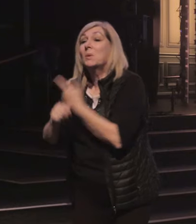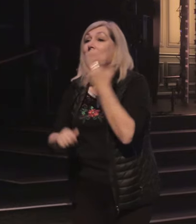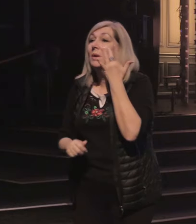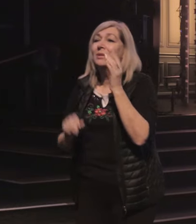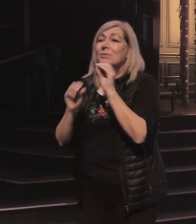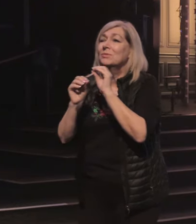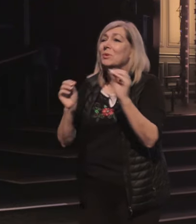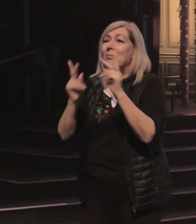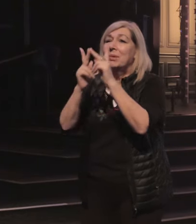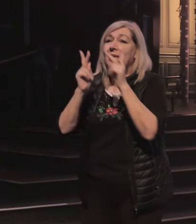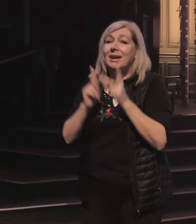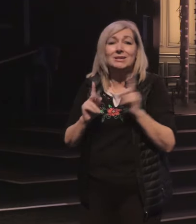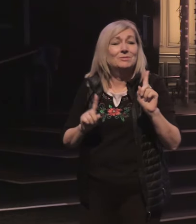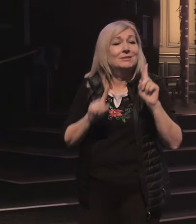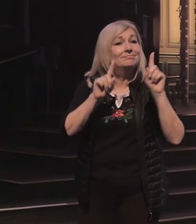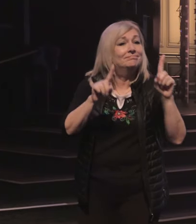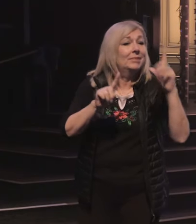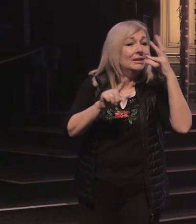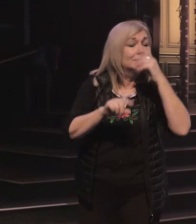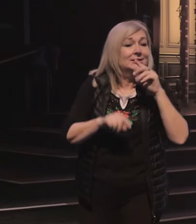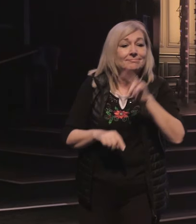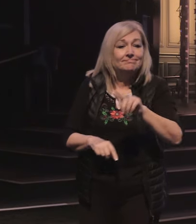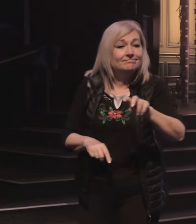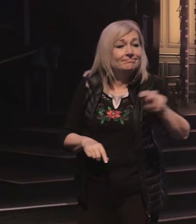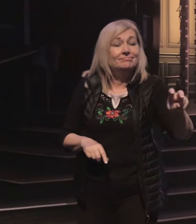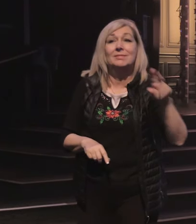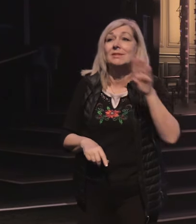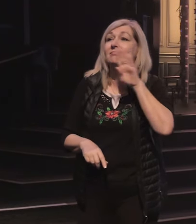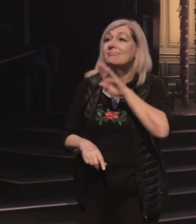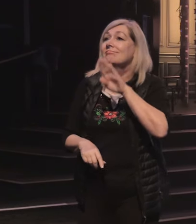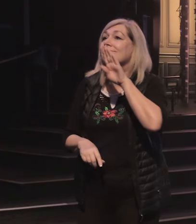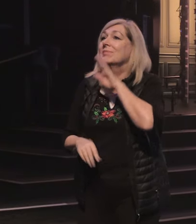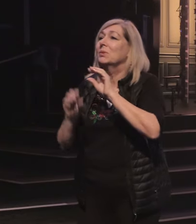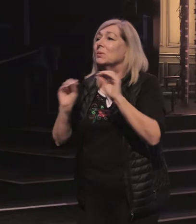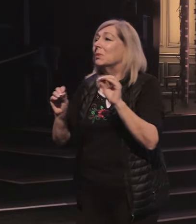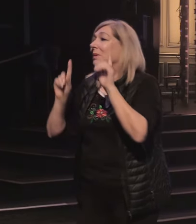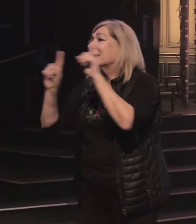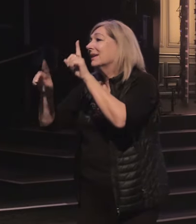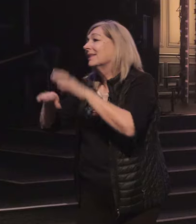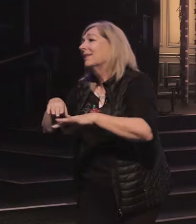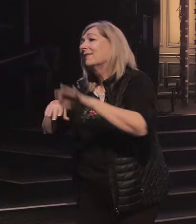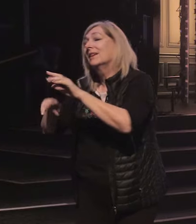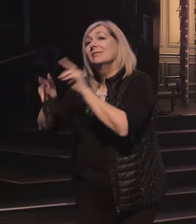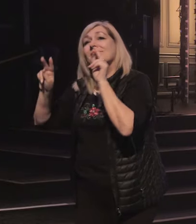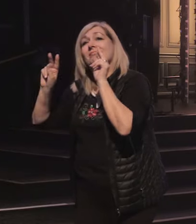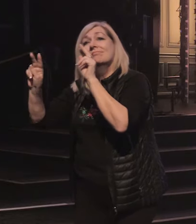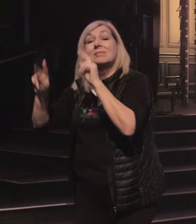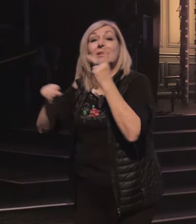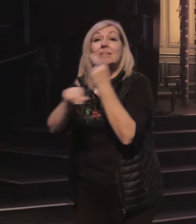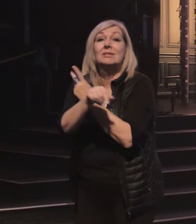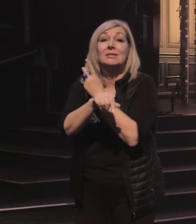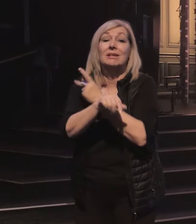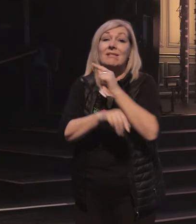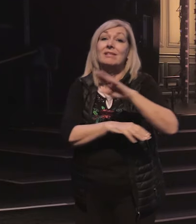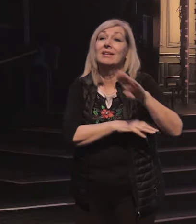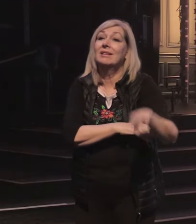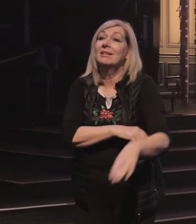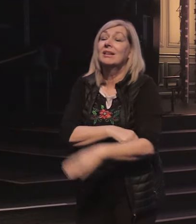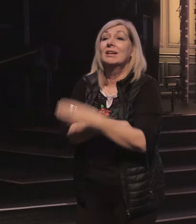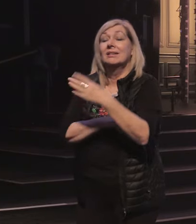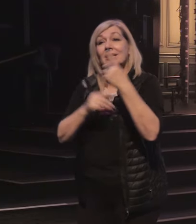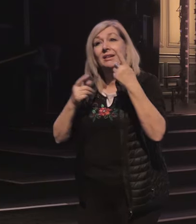inn. Now there were in the same country shepherds living out in the fields, keeping watch over their flock by night. And behold, an